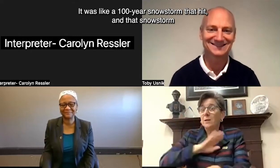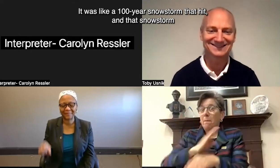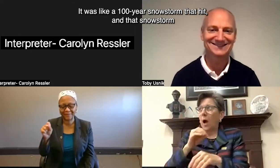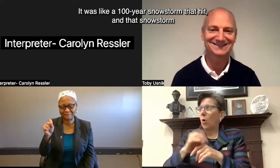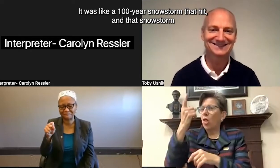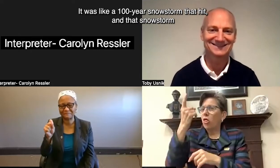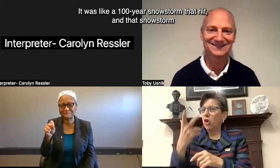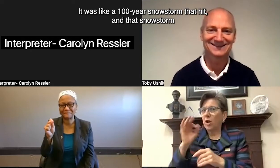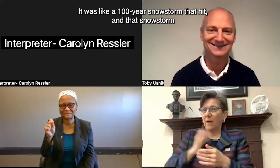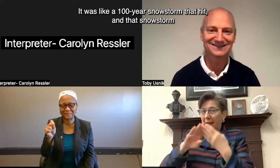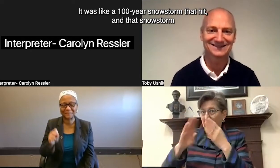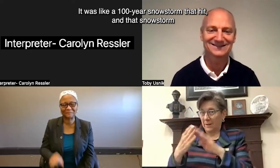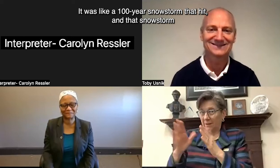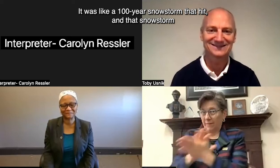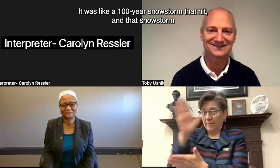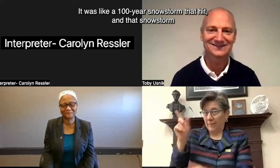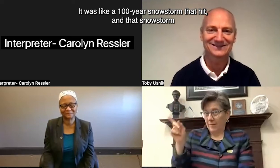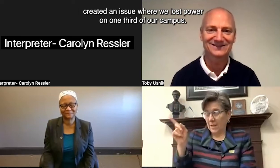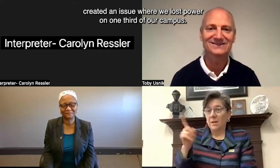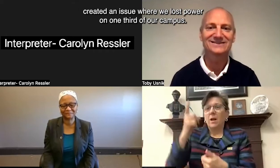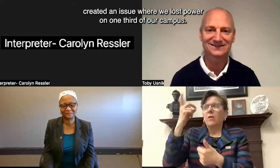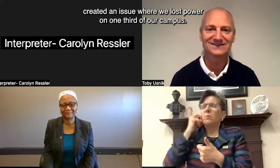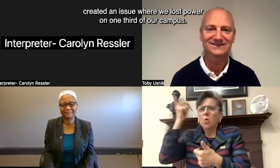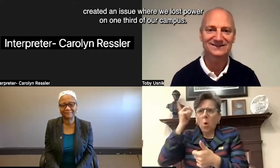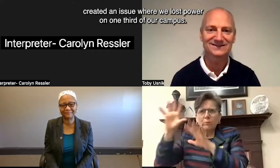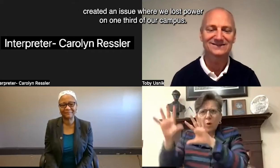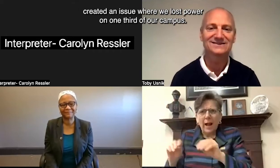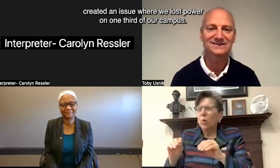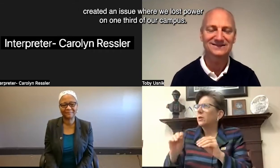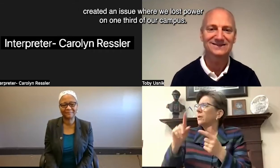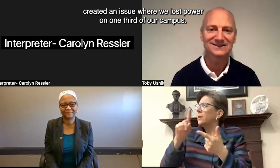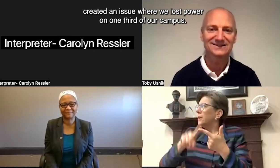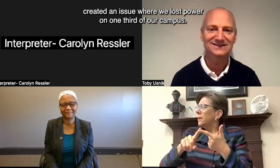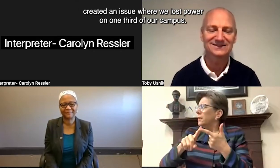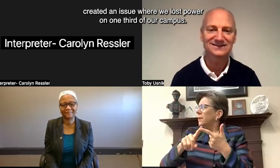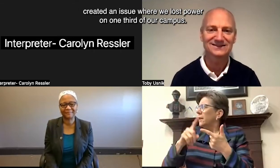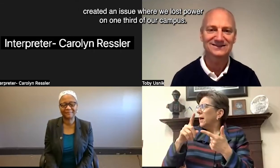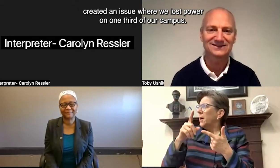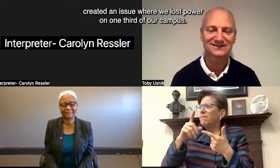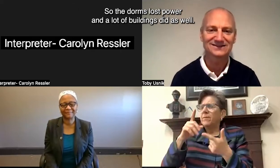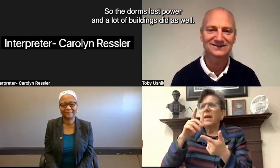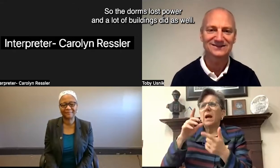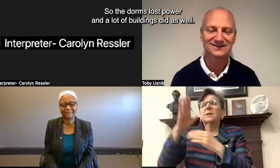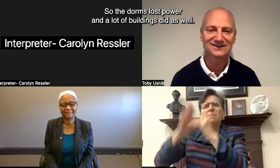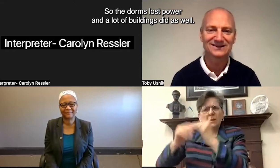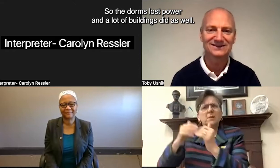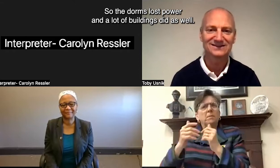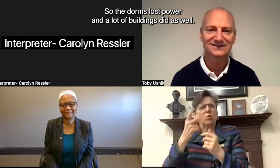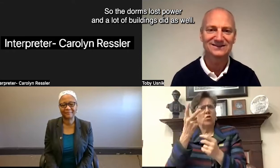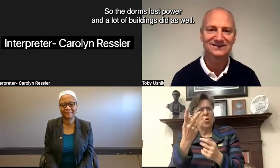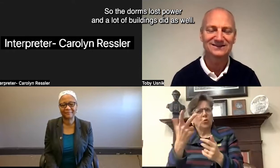that snowstorm created an issue where we lost power on one-third of our campus. So the dorms lost power, and